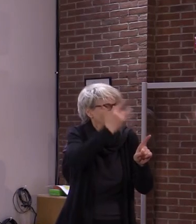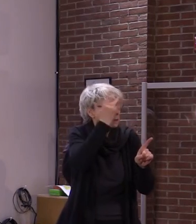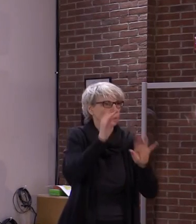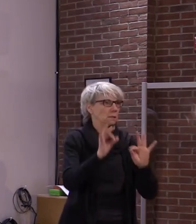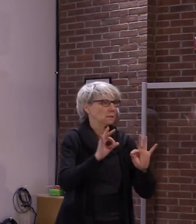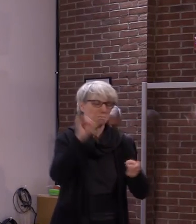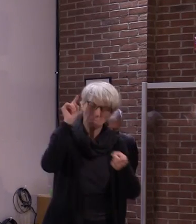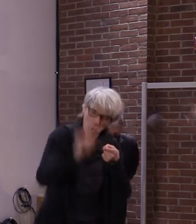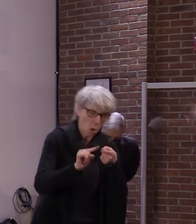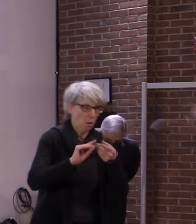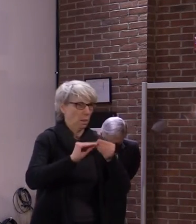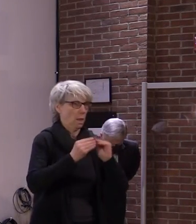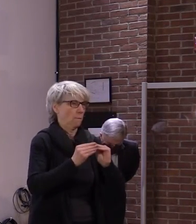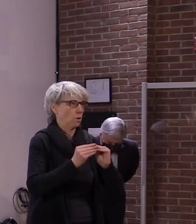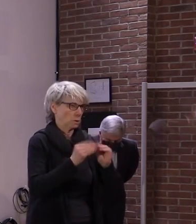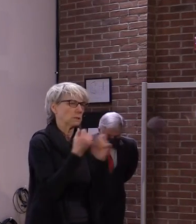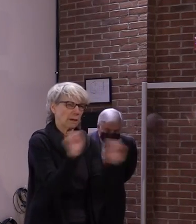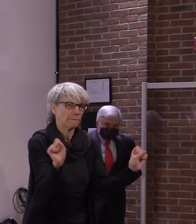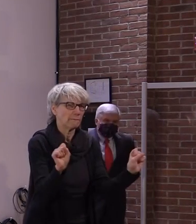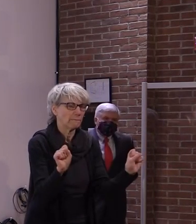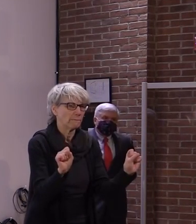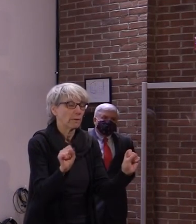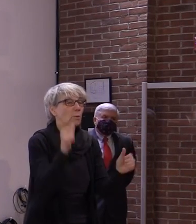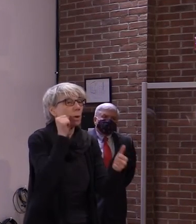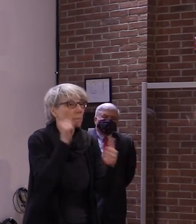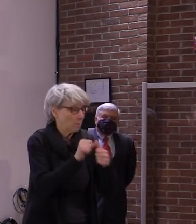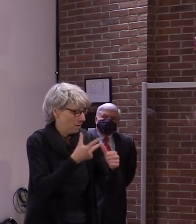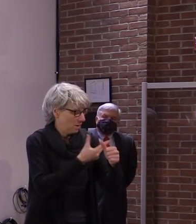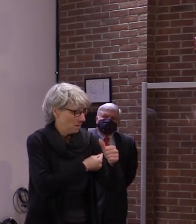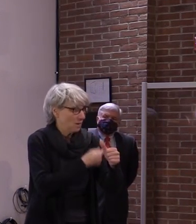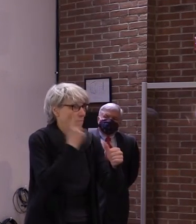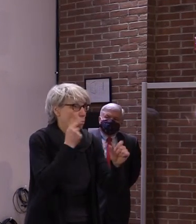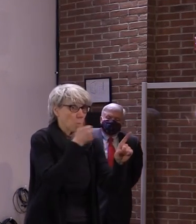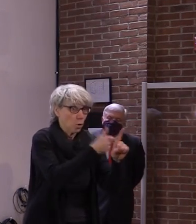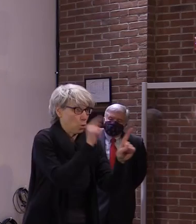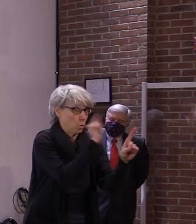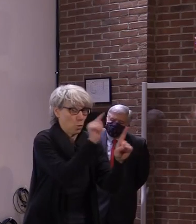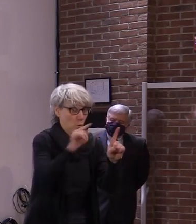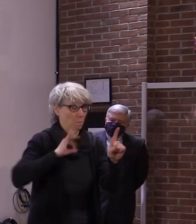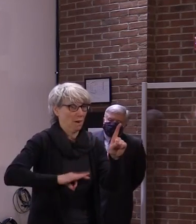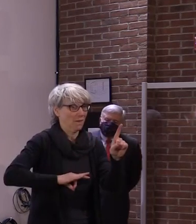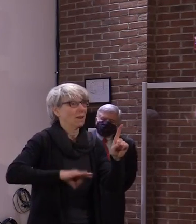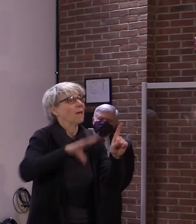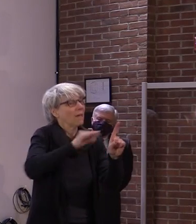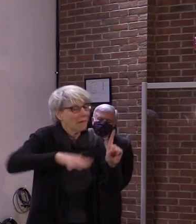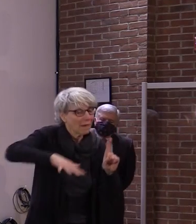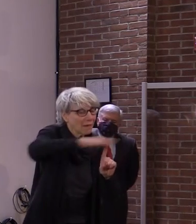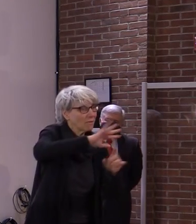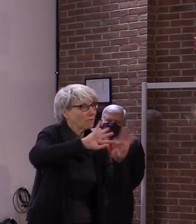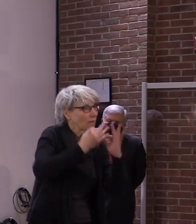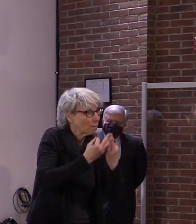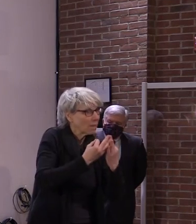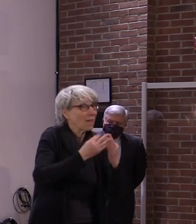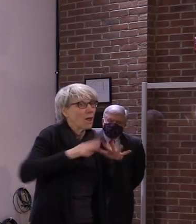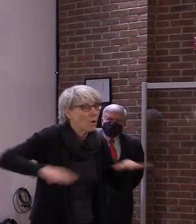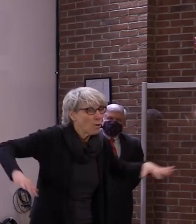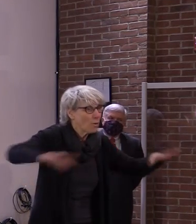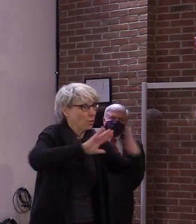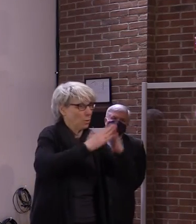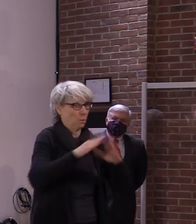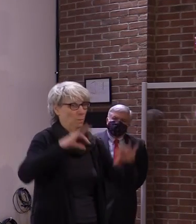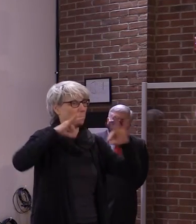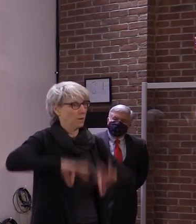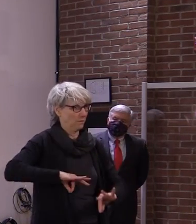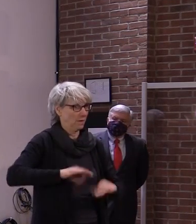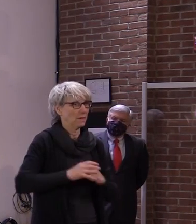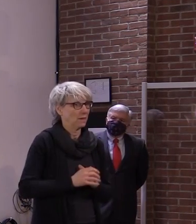you, your family, and your community. And know that after receiving the second dose, just like with the flu vaccine, it